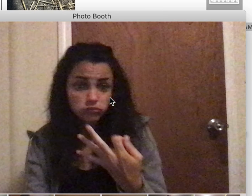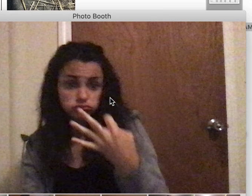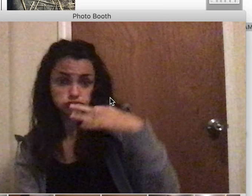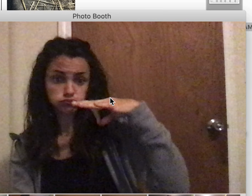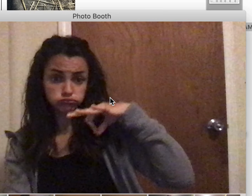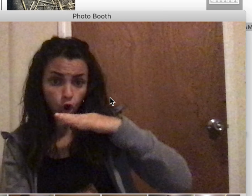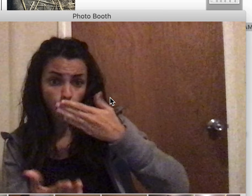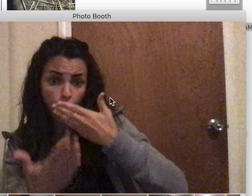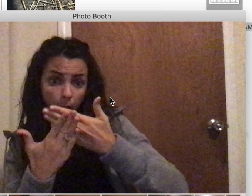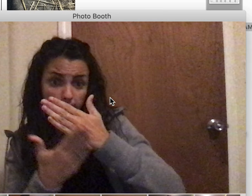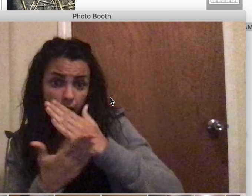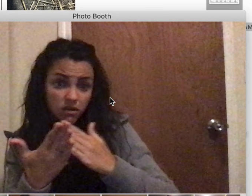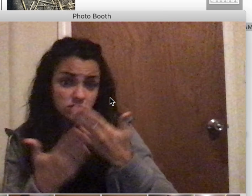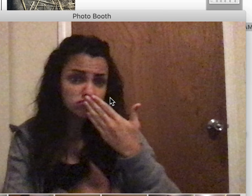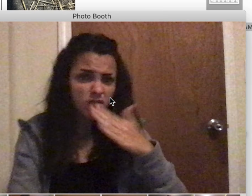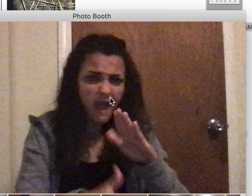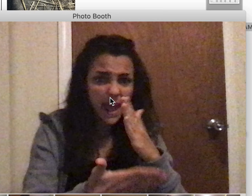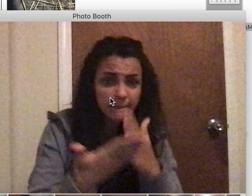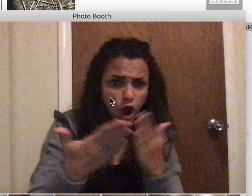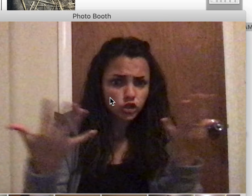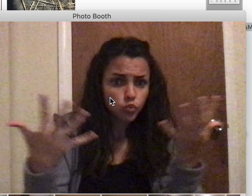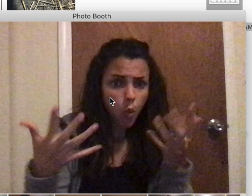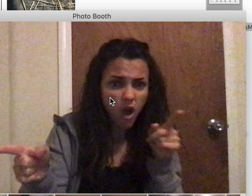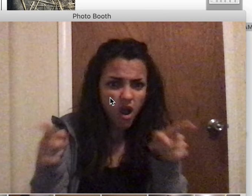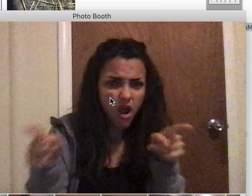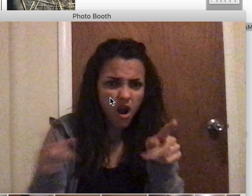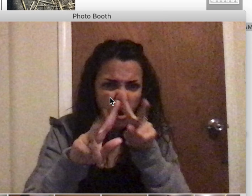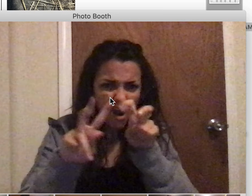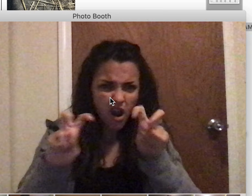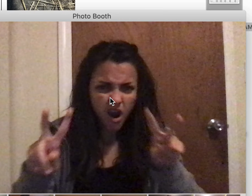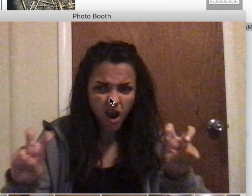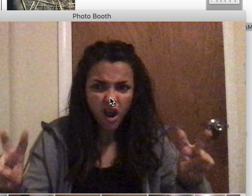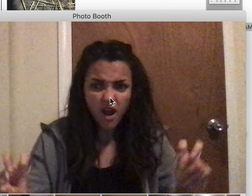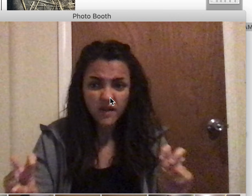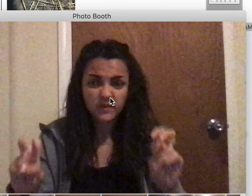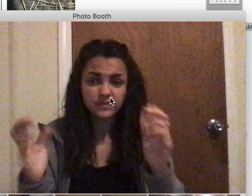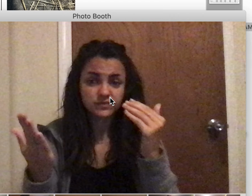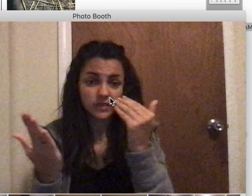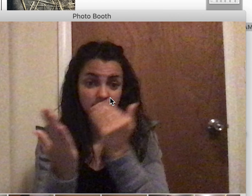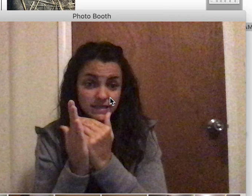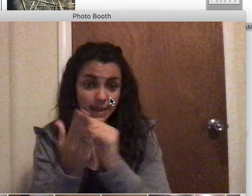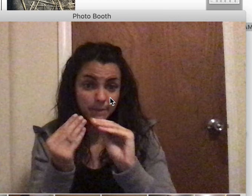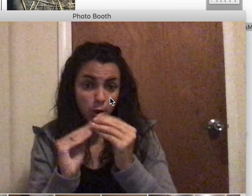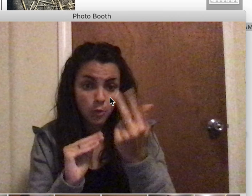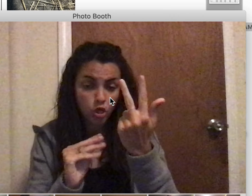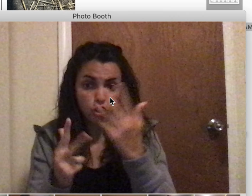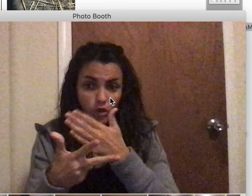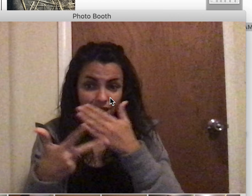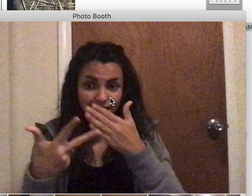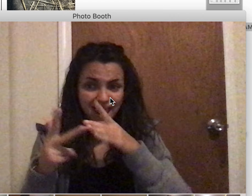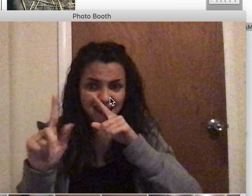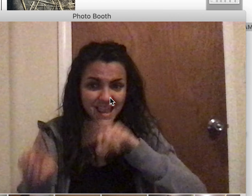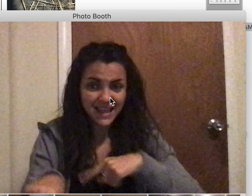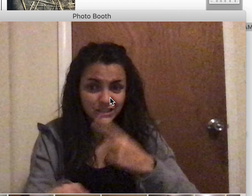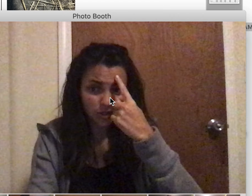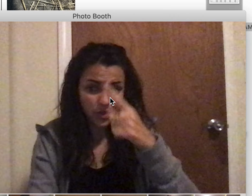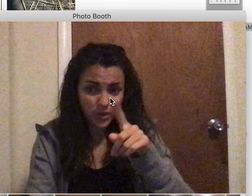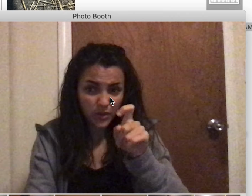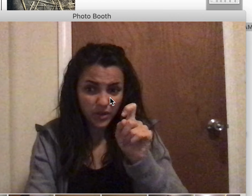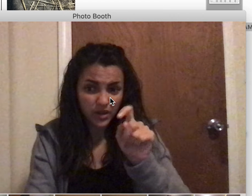of hydraulic fracturing? And then step 3, in order to answer the thing question, you are going to create